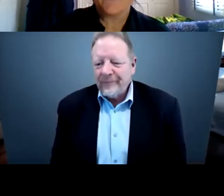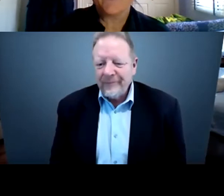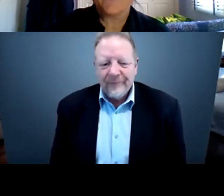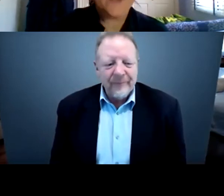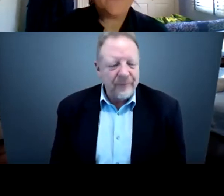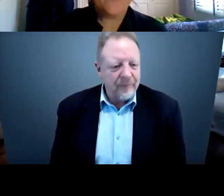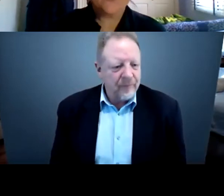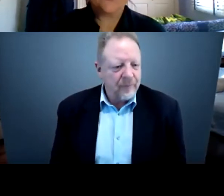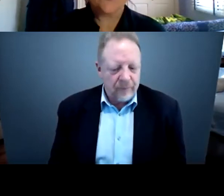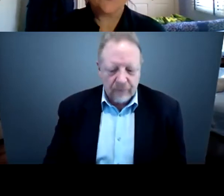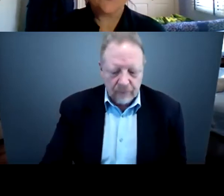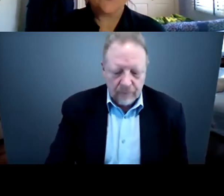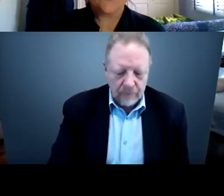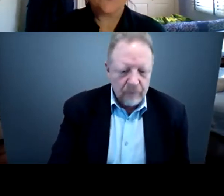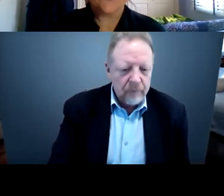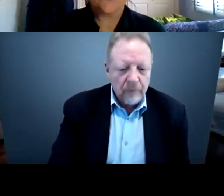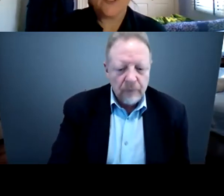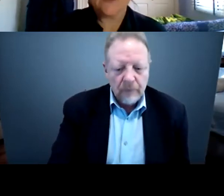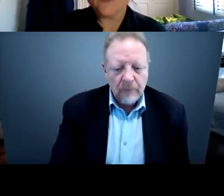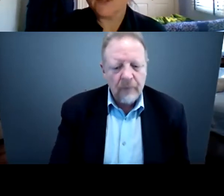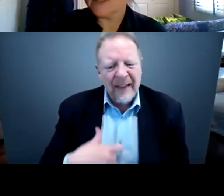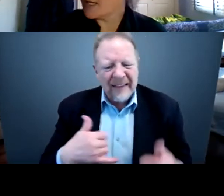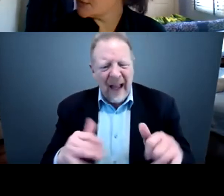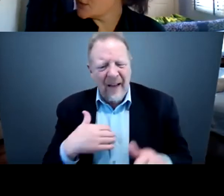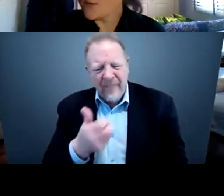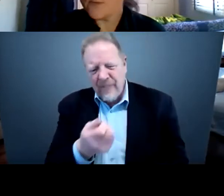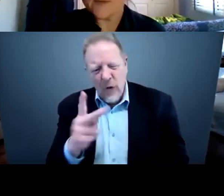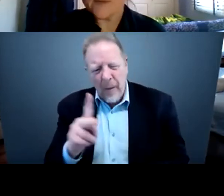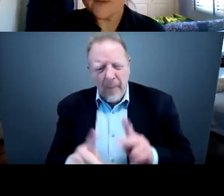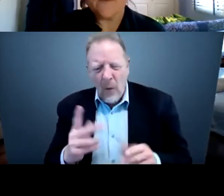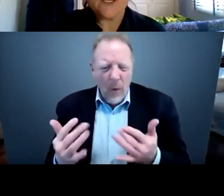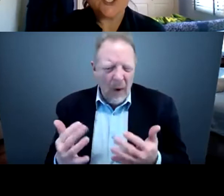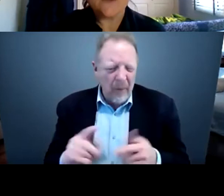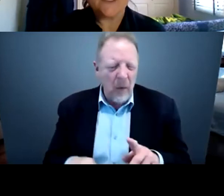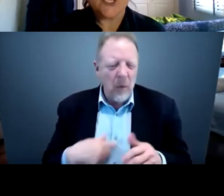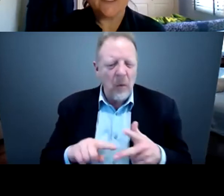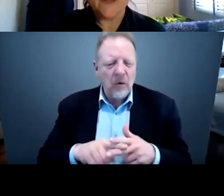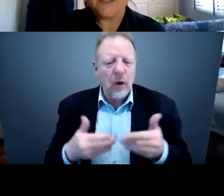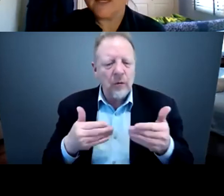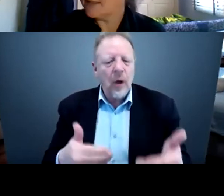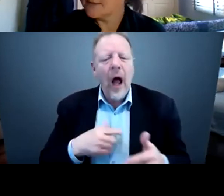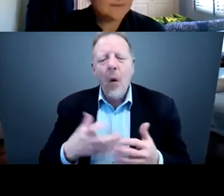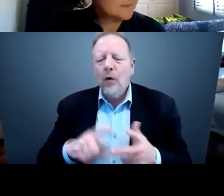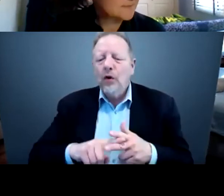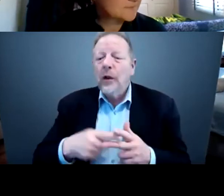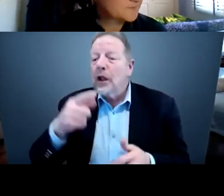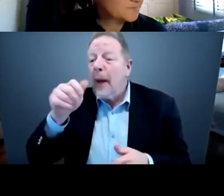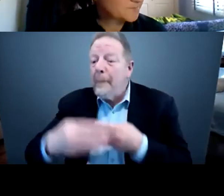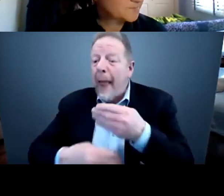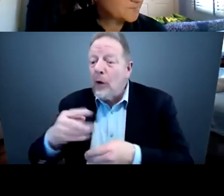I have a couple people later, so we'll start. If we could share the agenda, Bethany.